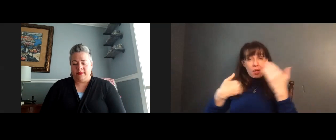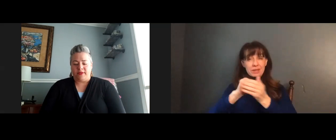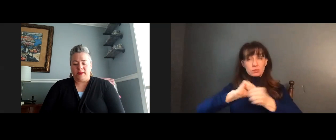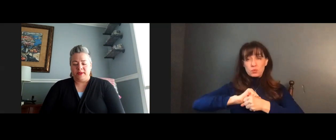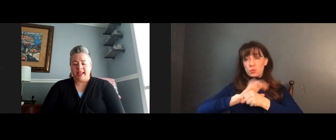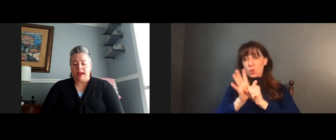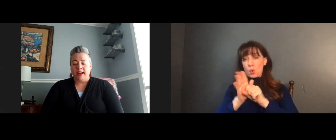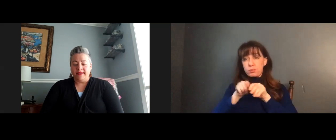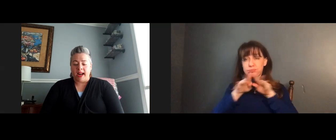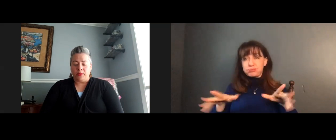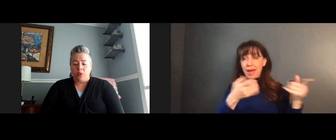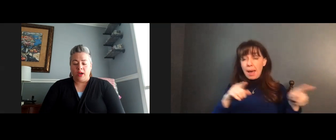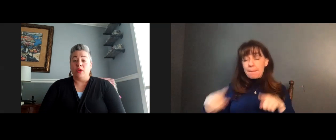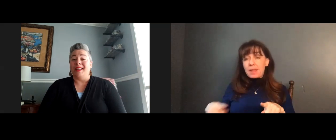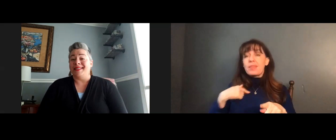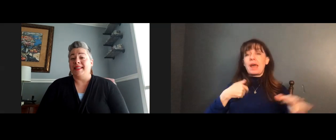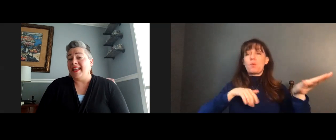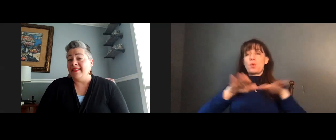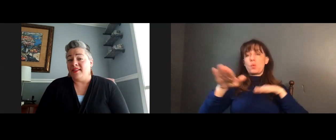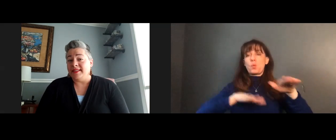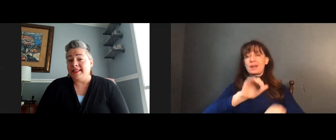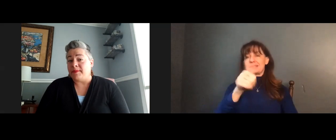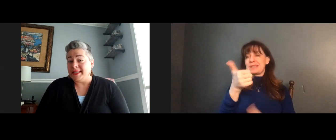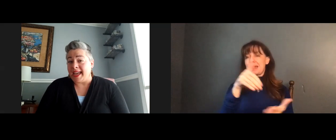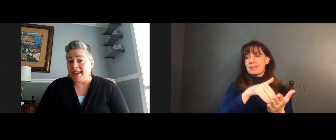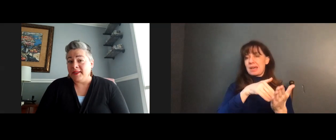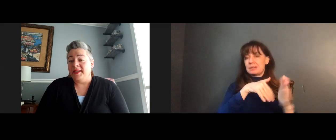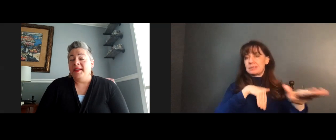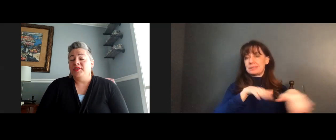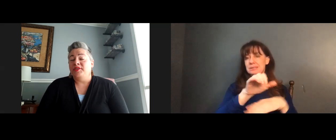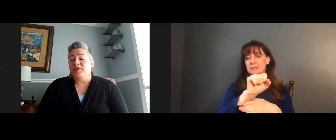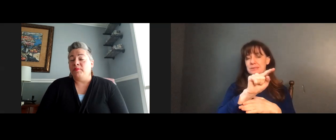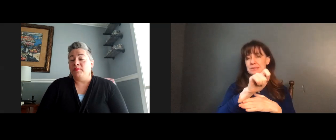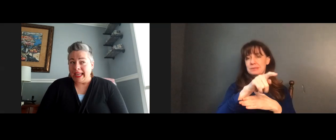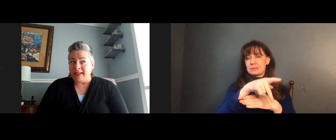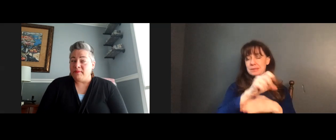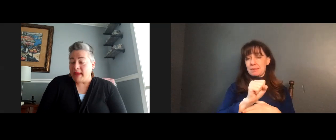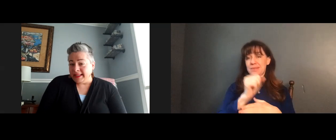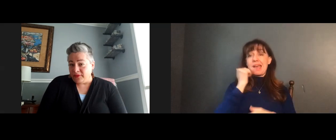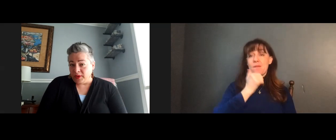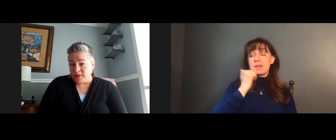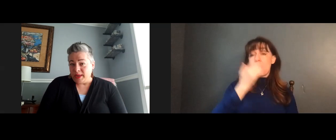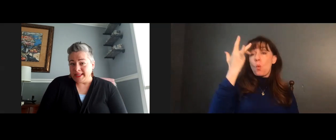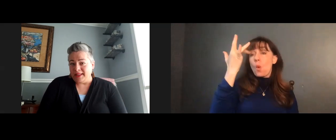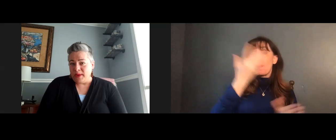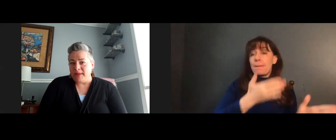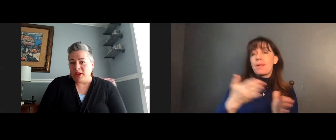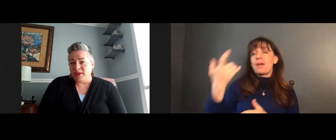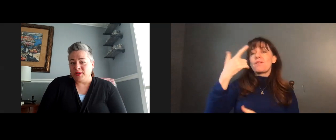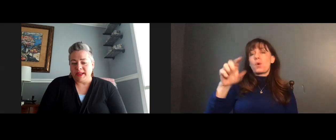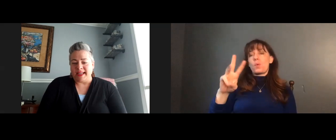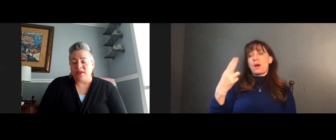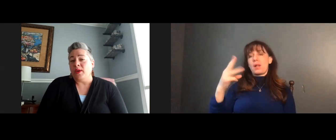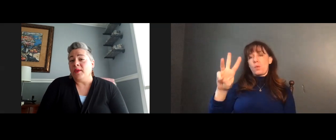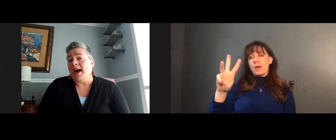virus came out that i would walk no less than 10 000 steps a day to plan mainly for the west highland way but